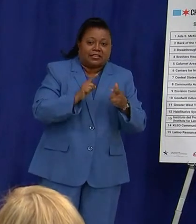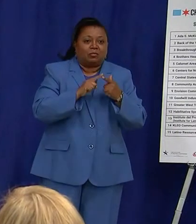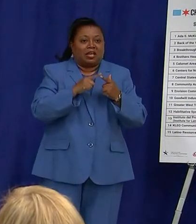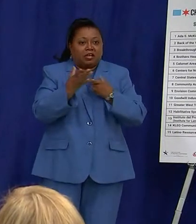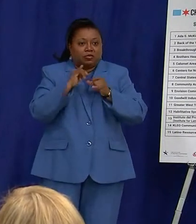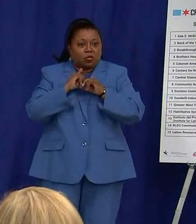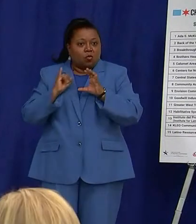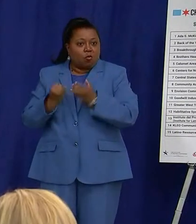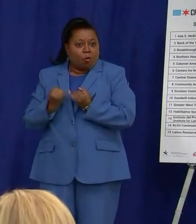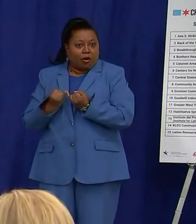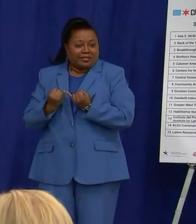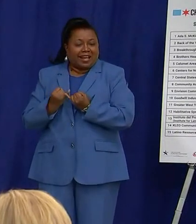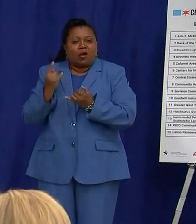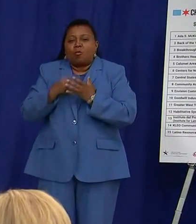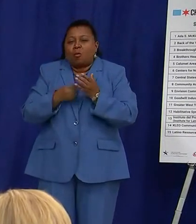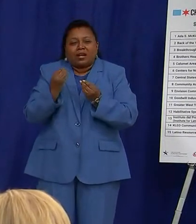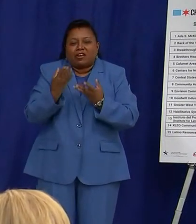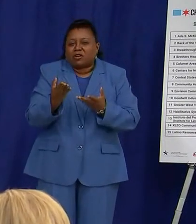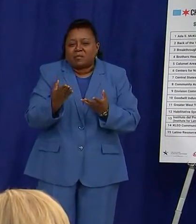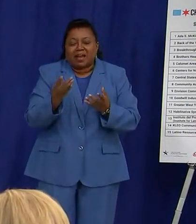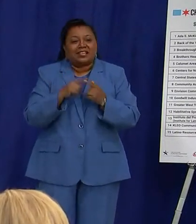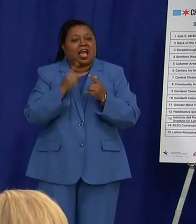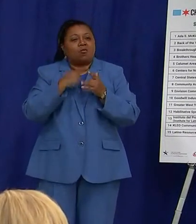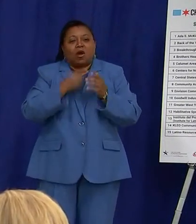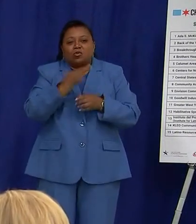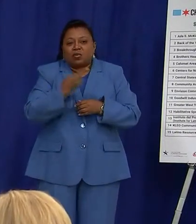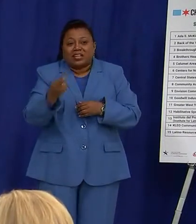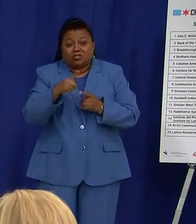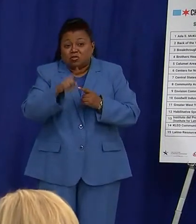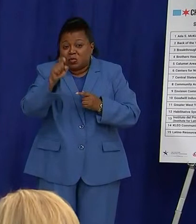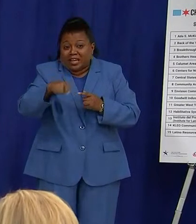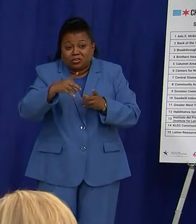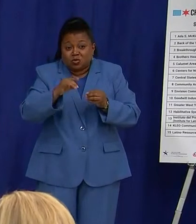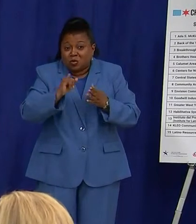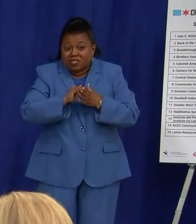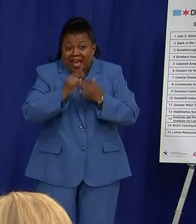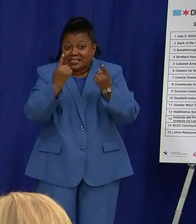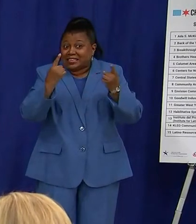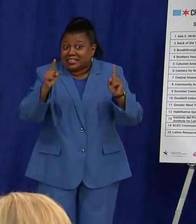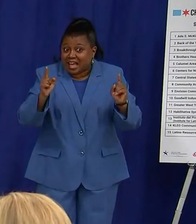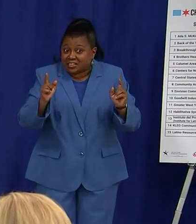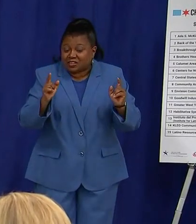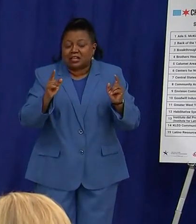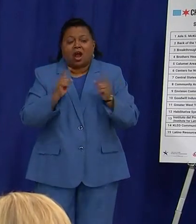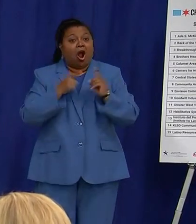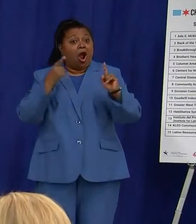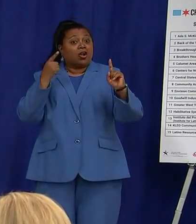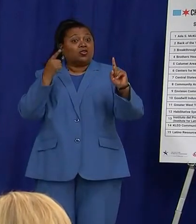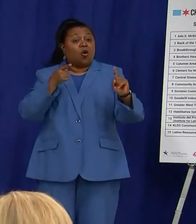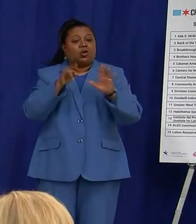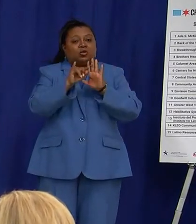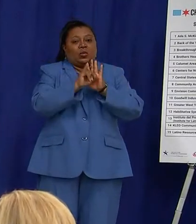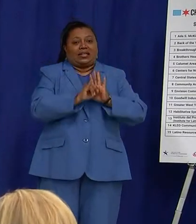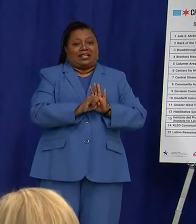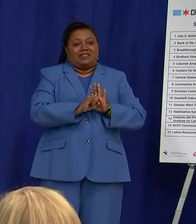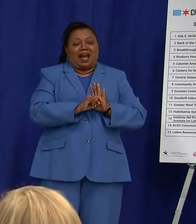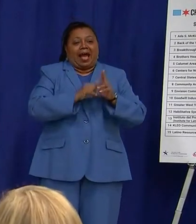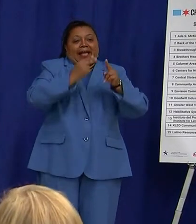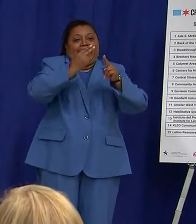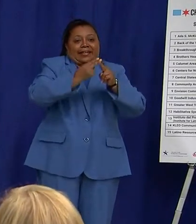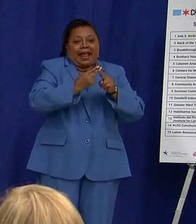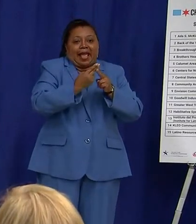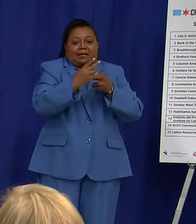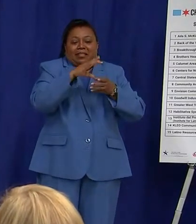be quarantined. What information and what resources do you need to do that successfully? Our goal is to identify a